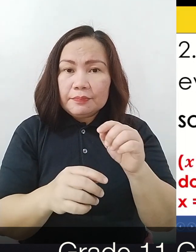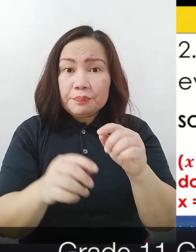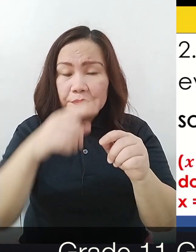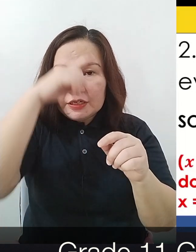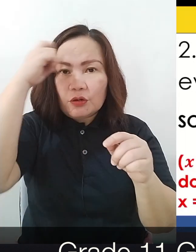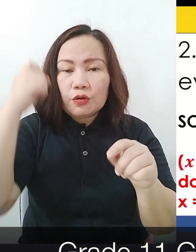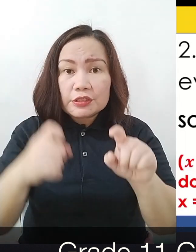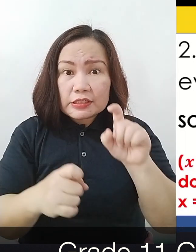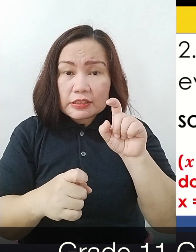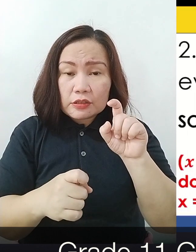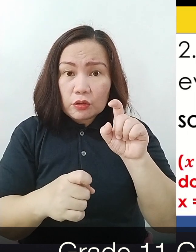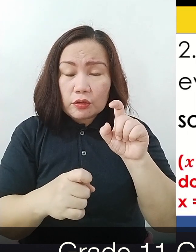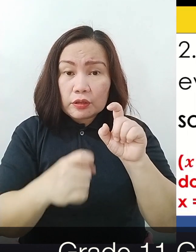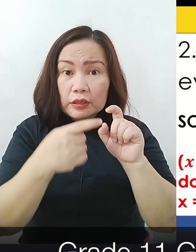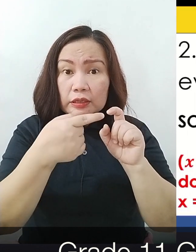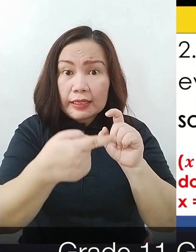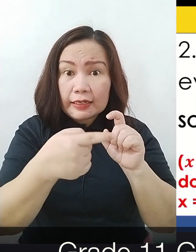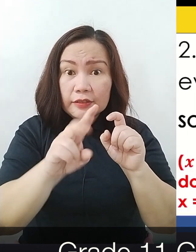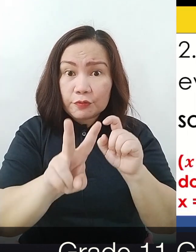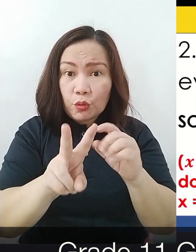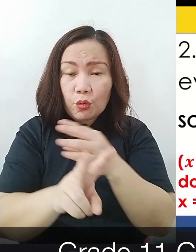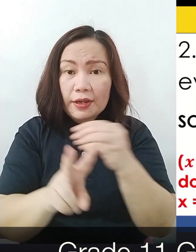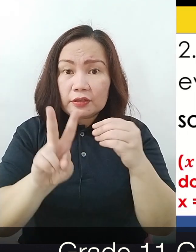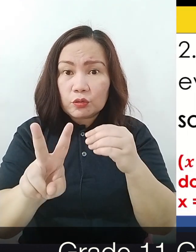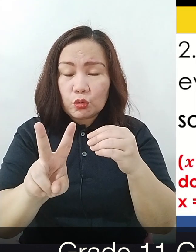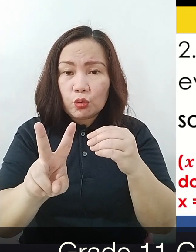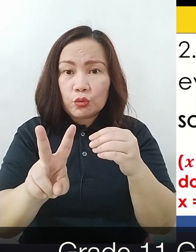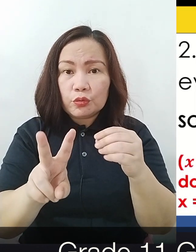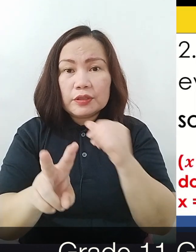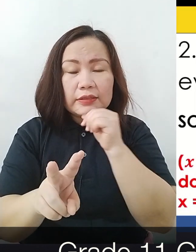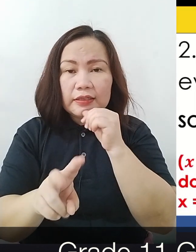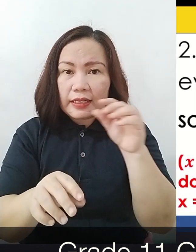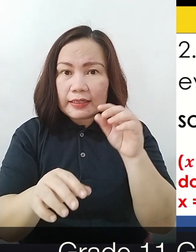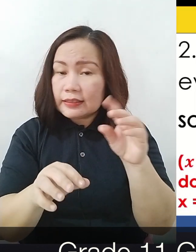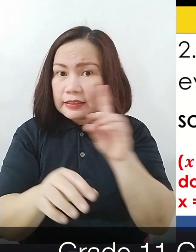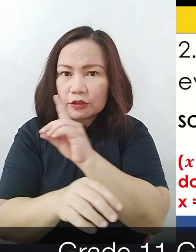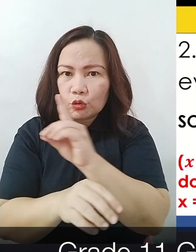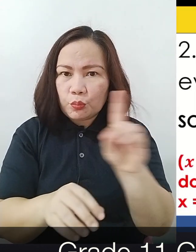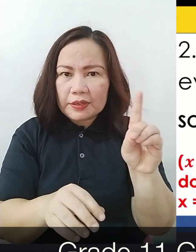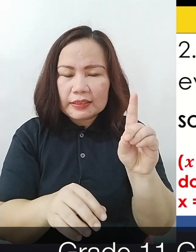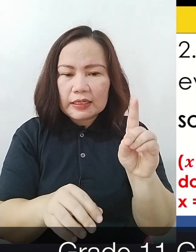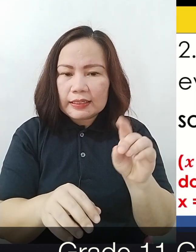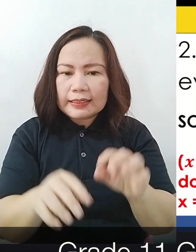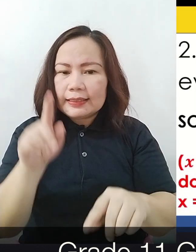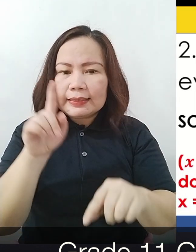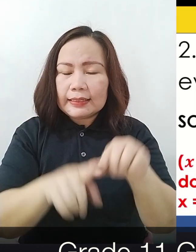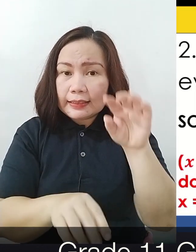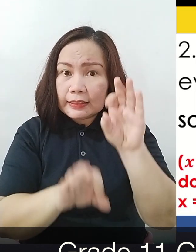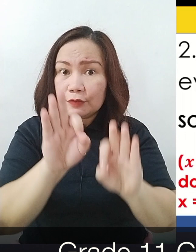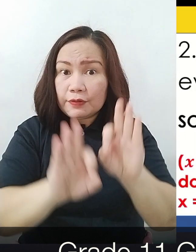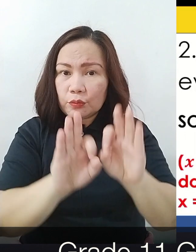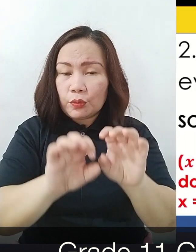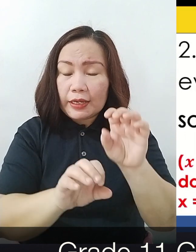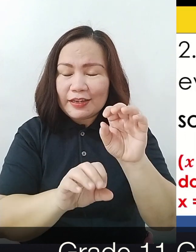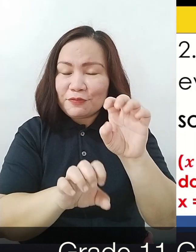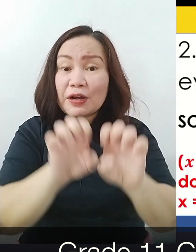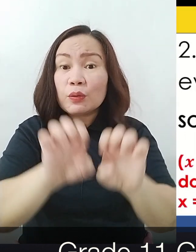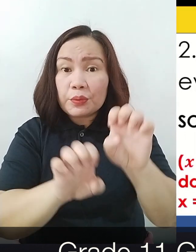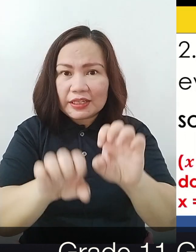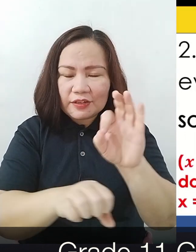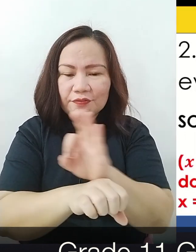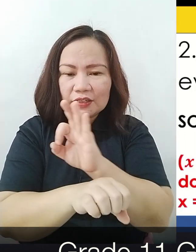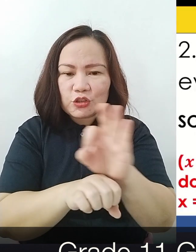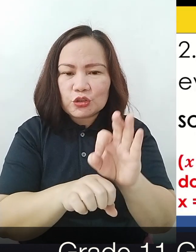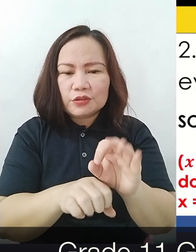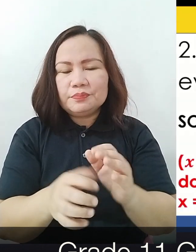and negative 2 are not in the domain, we cannot evaluate the function at x is equal to negative 2 and